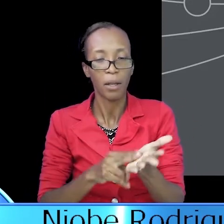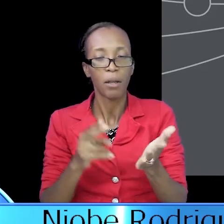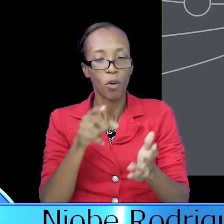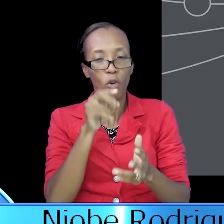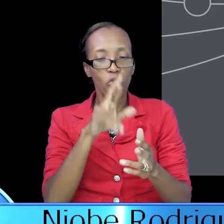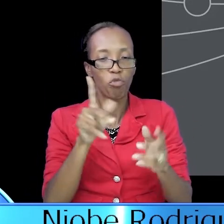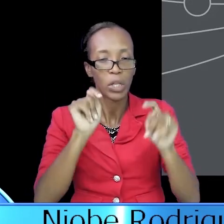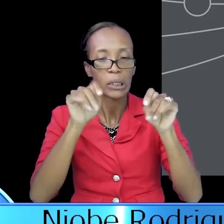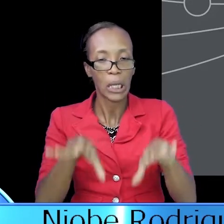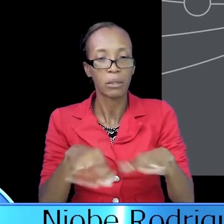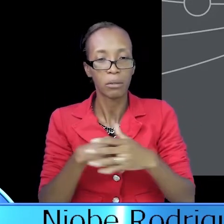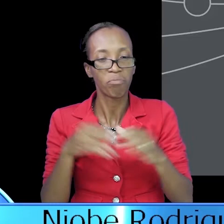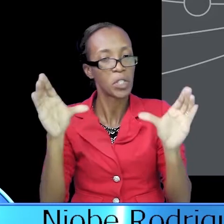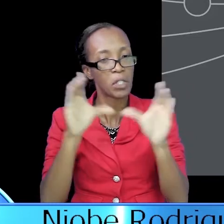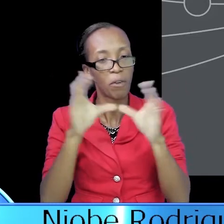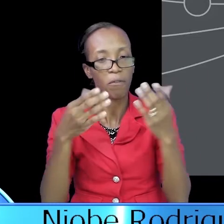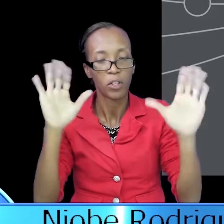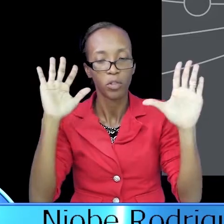give you 3 web pages to test.